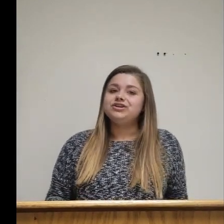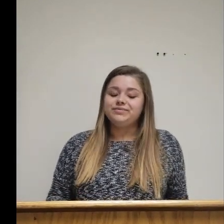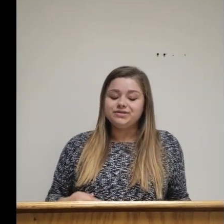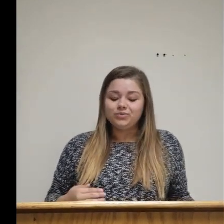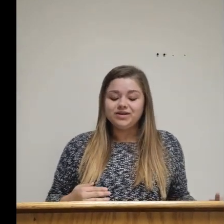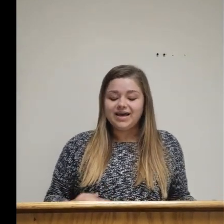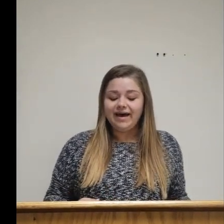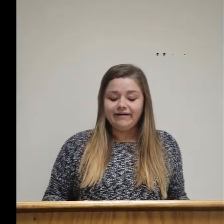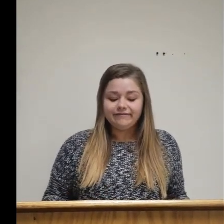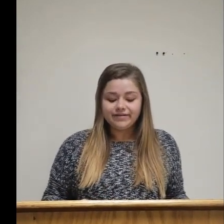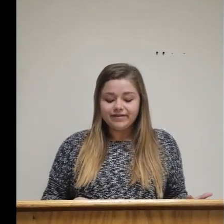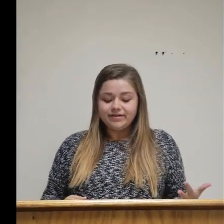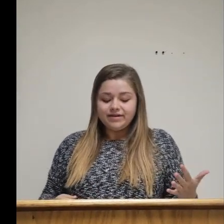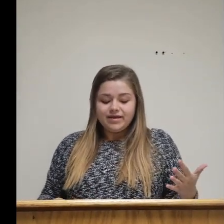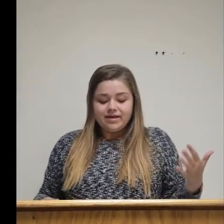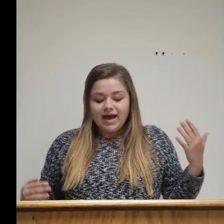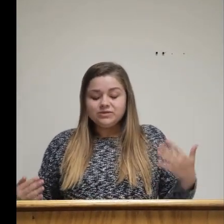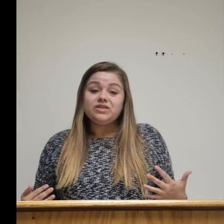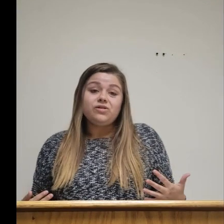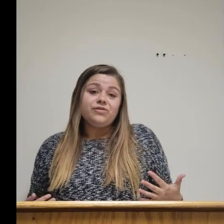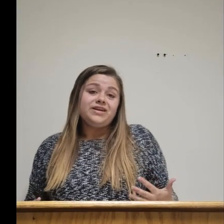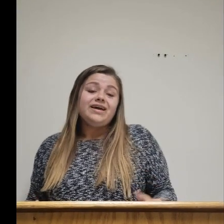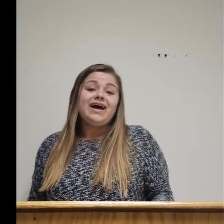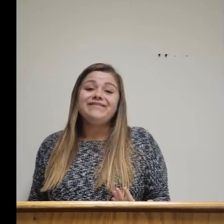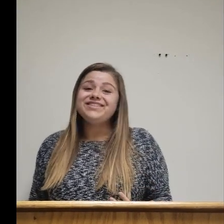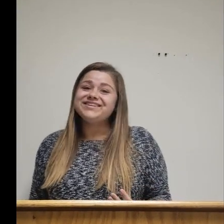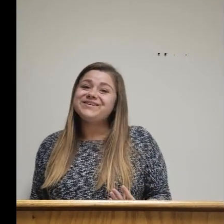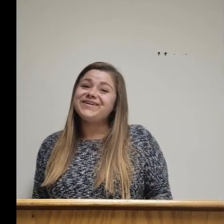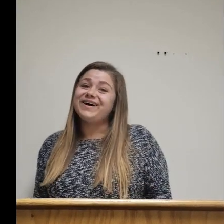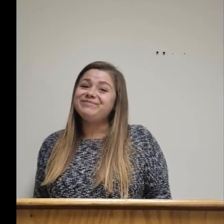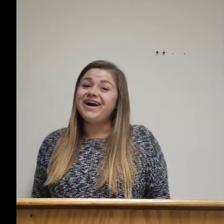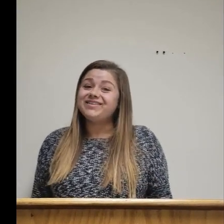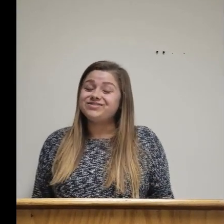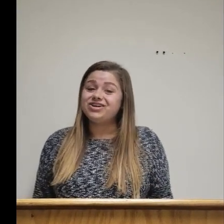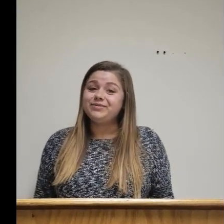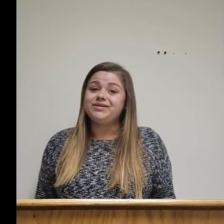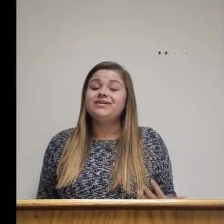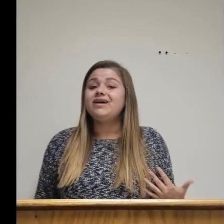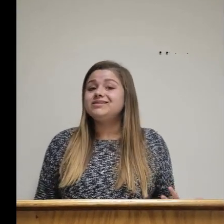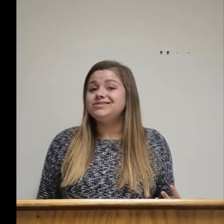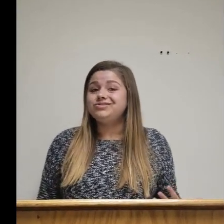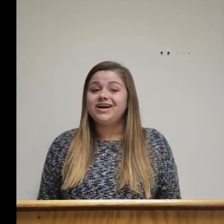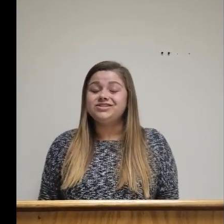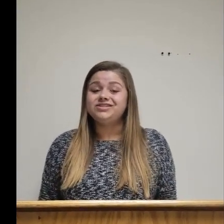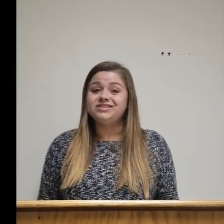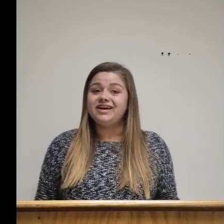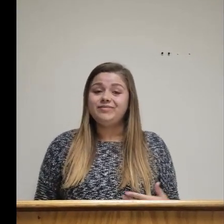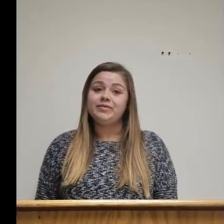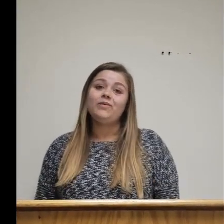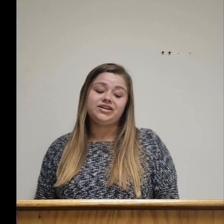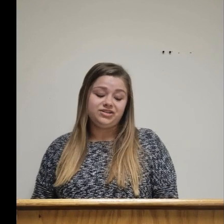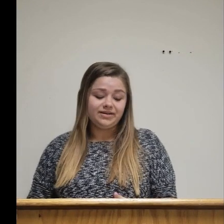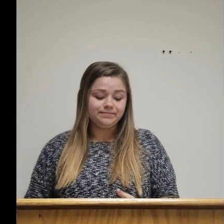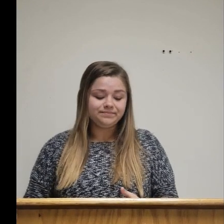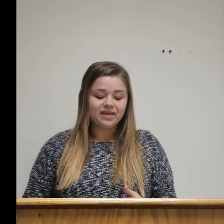all interpreters work to have. As with clothing, having things going on behind the interpreter can cause a distraction to the deaf